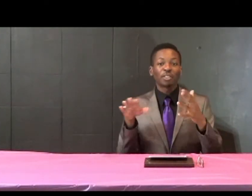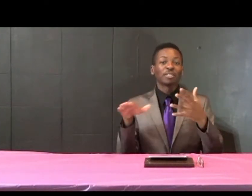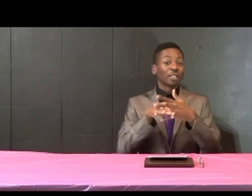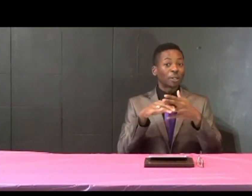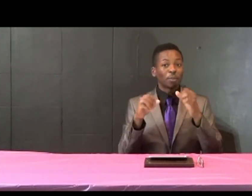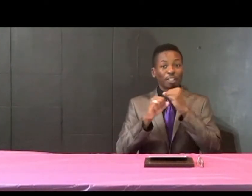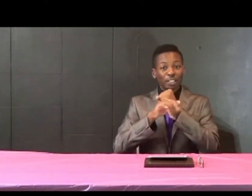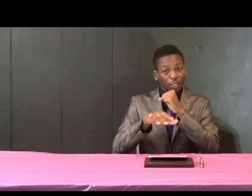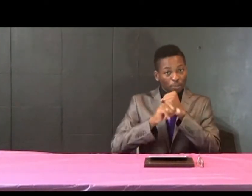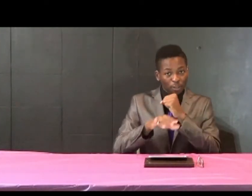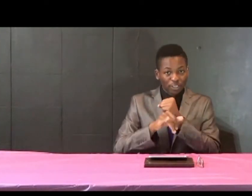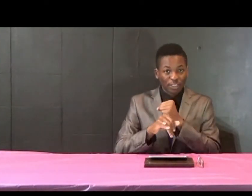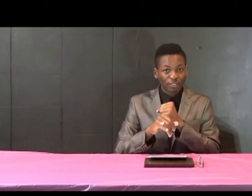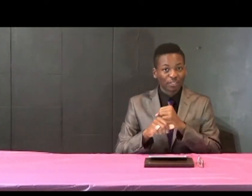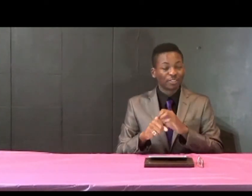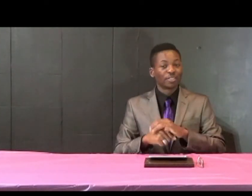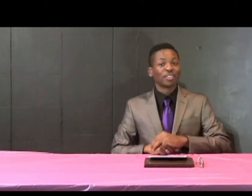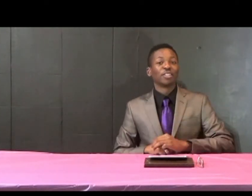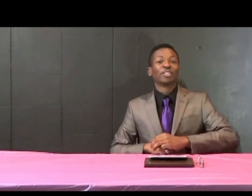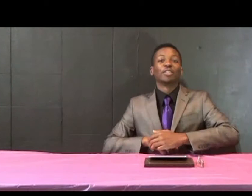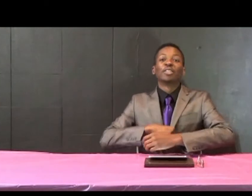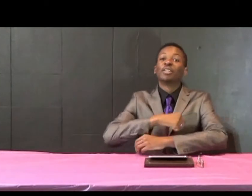All right, so thank you. So now we're going to take a little quick commercial break.